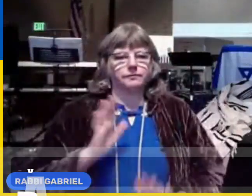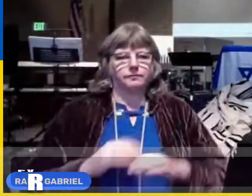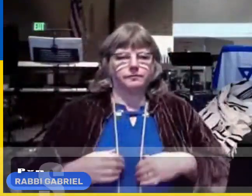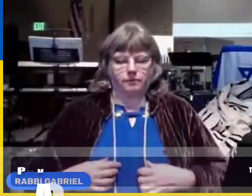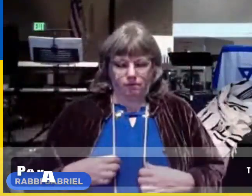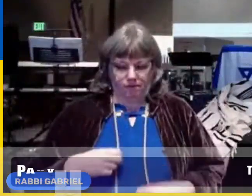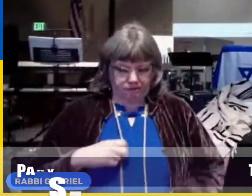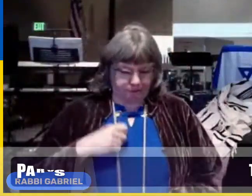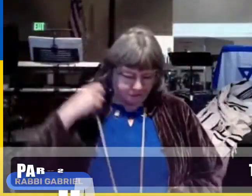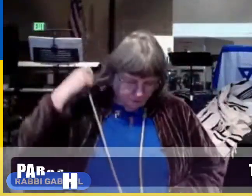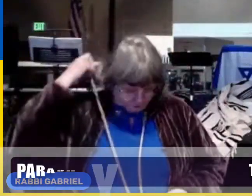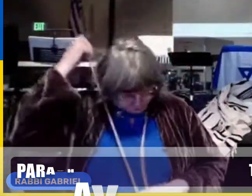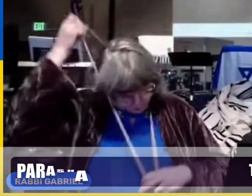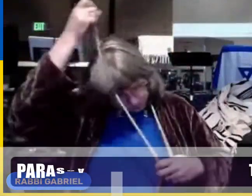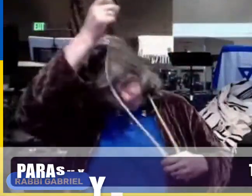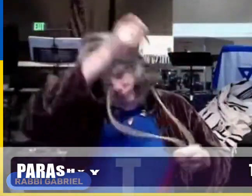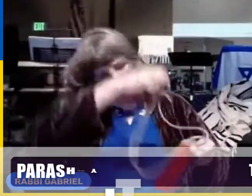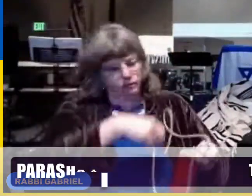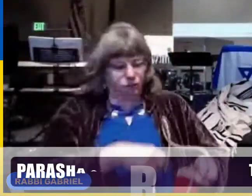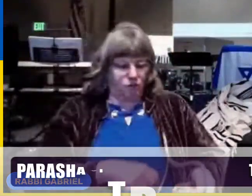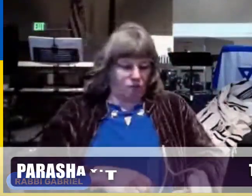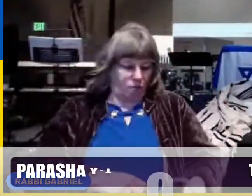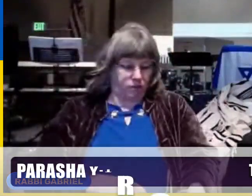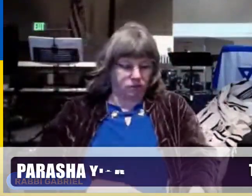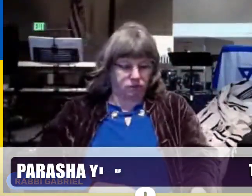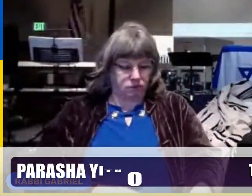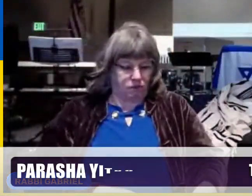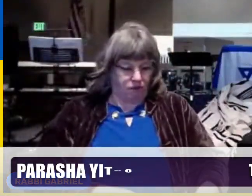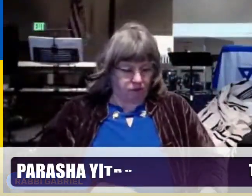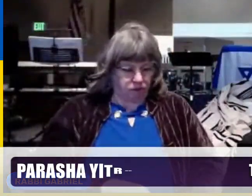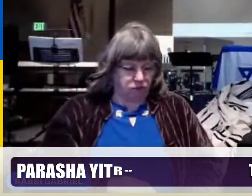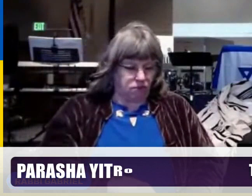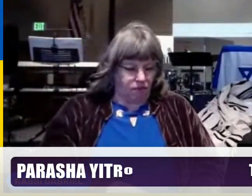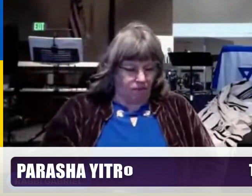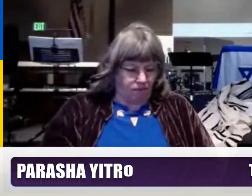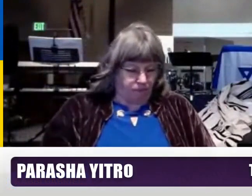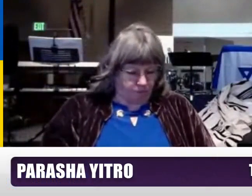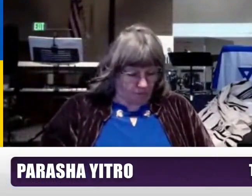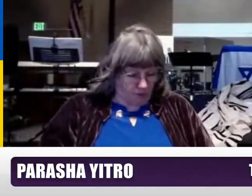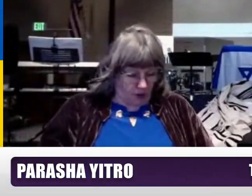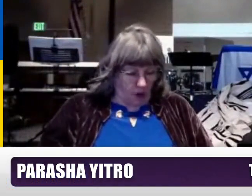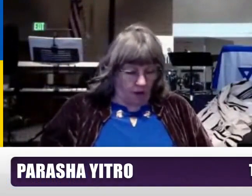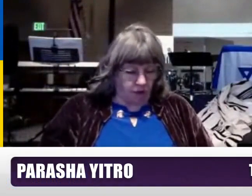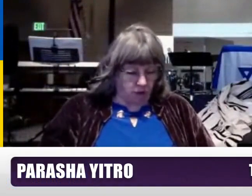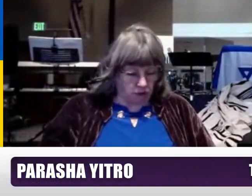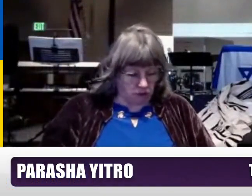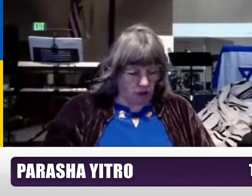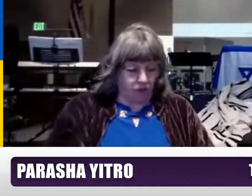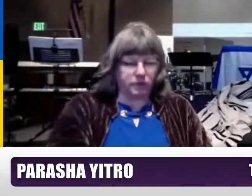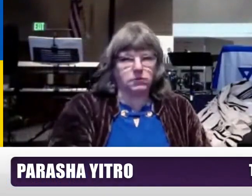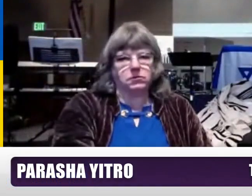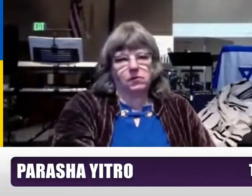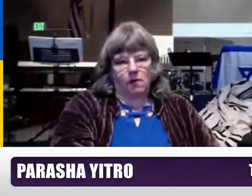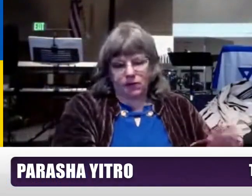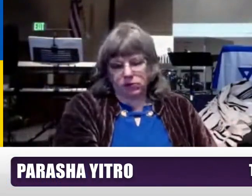Okay, let's start with our midrash, the voice that speaks in the